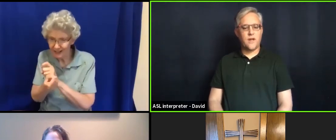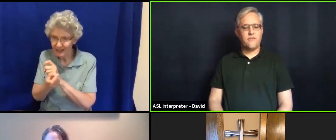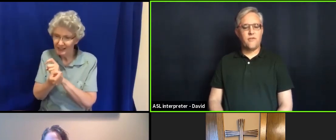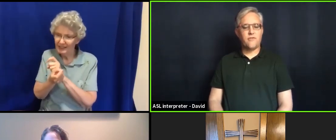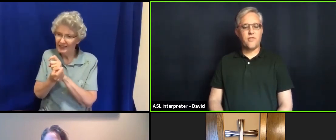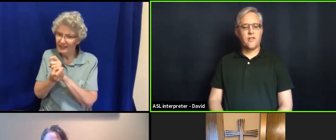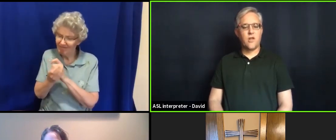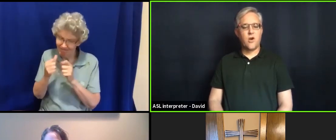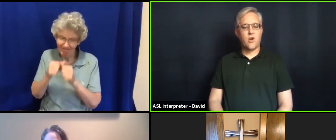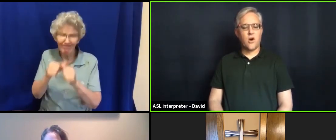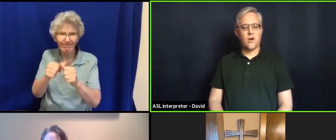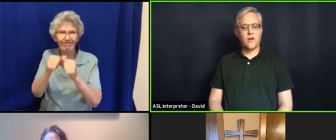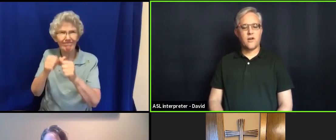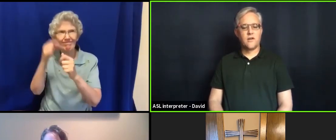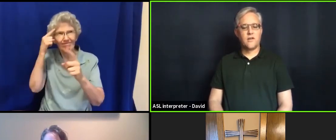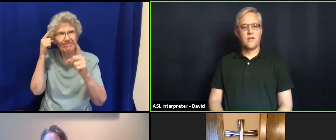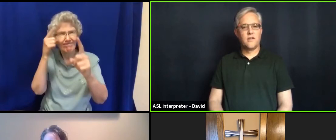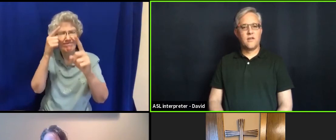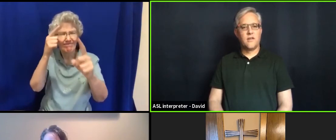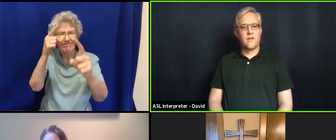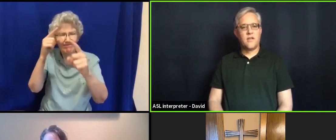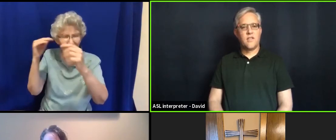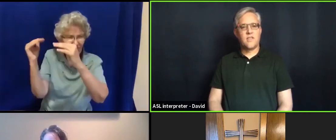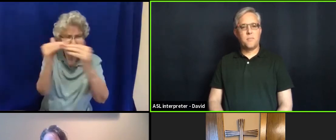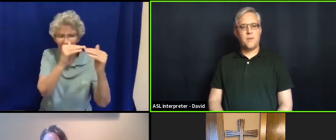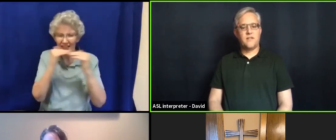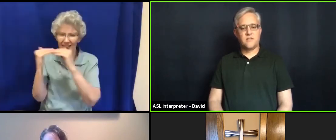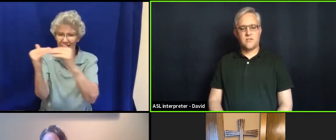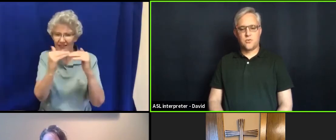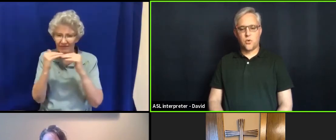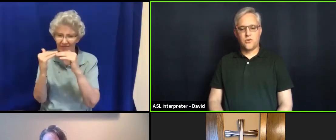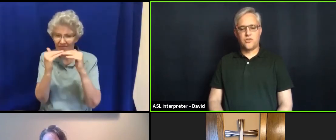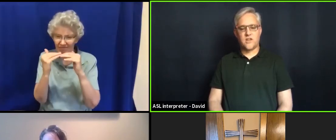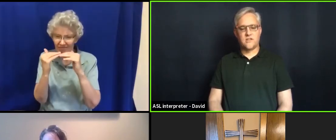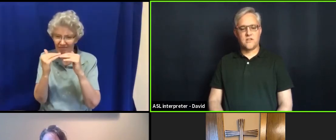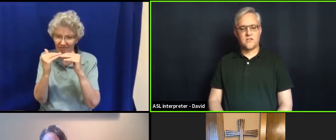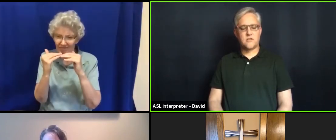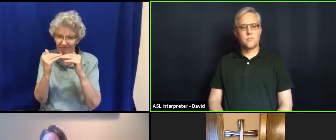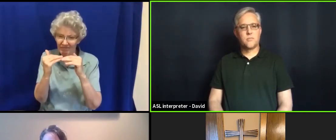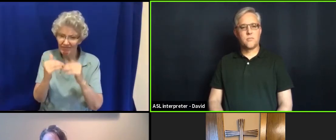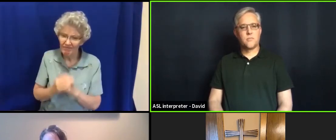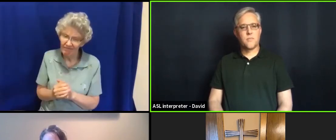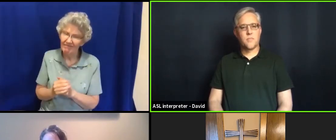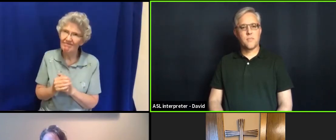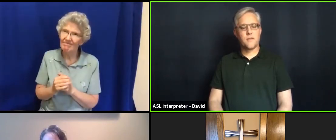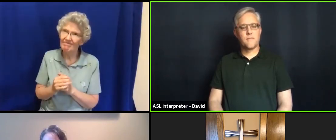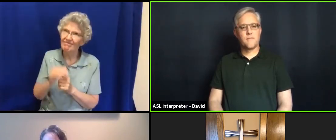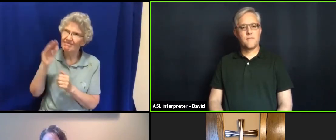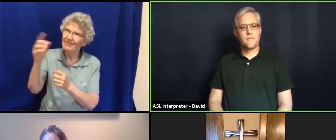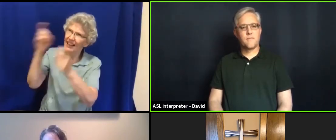We are grateful for the long arc that bends toward justice.